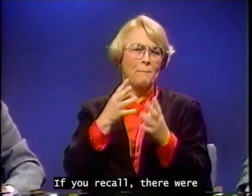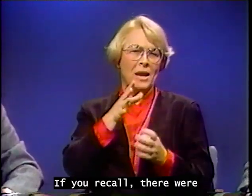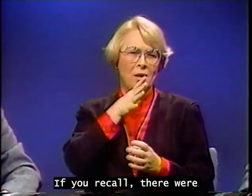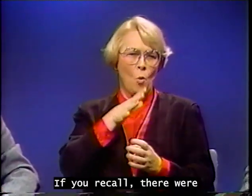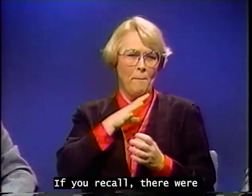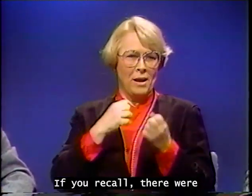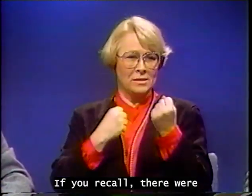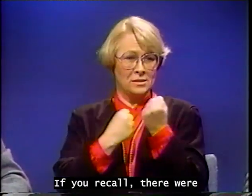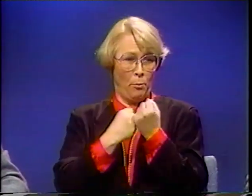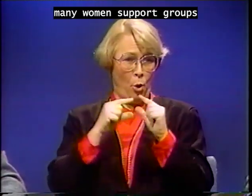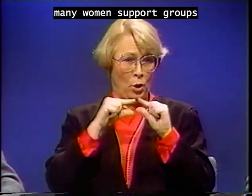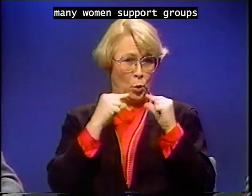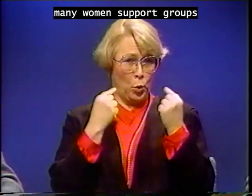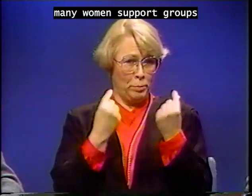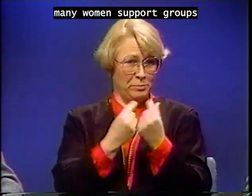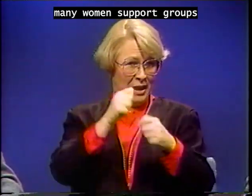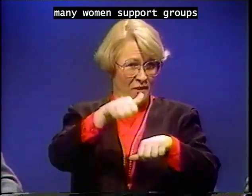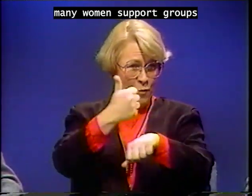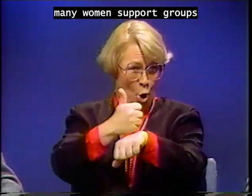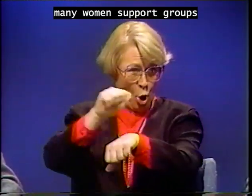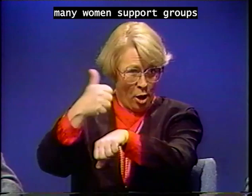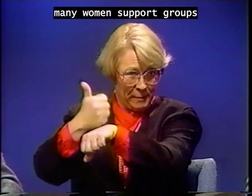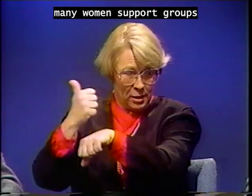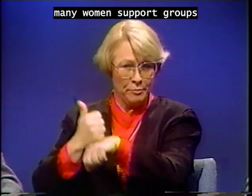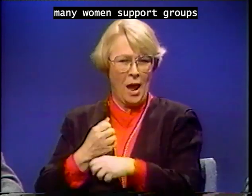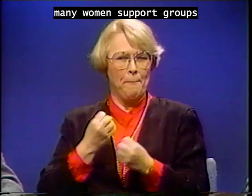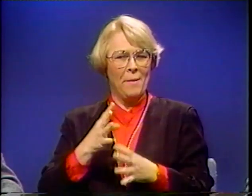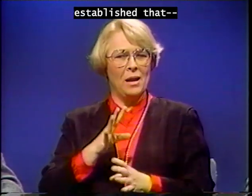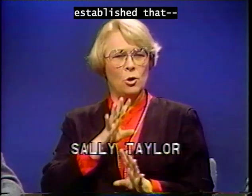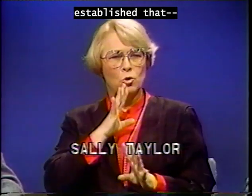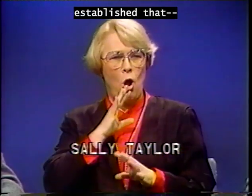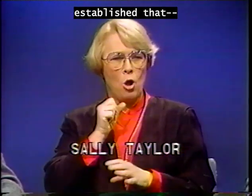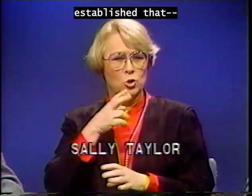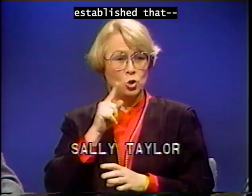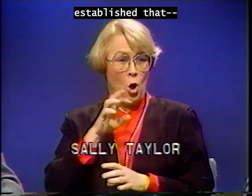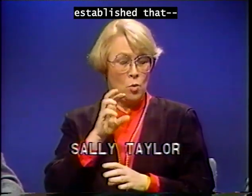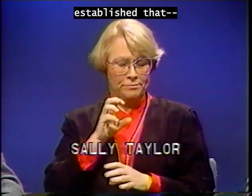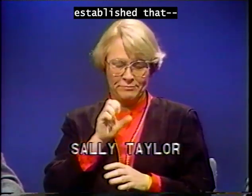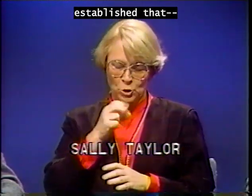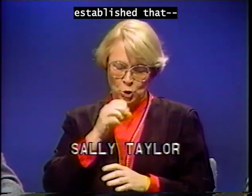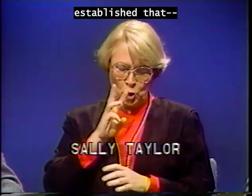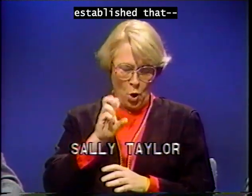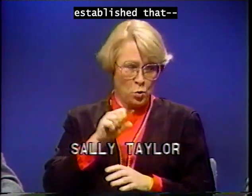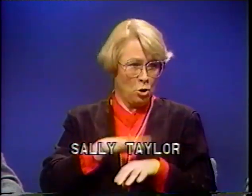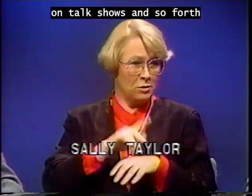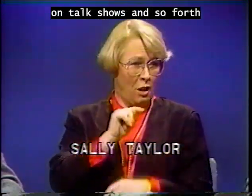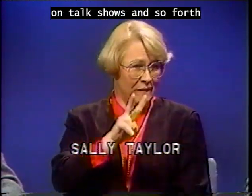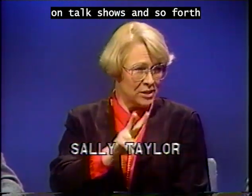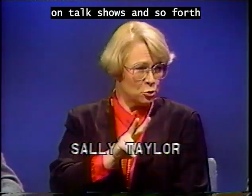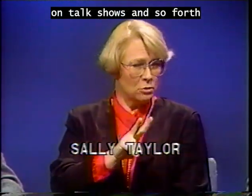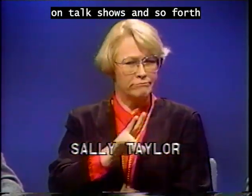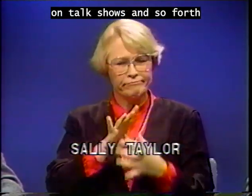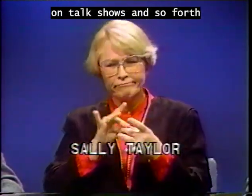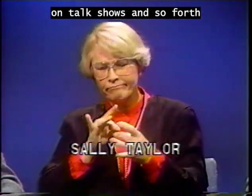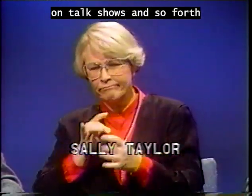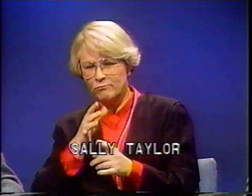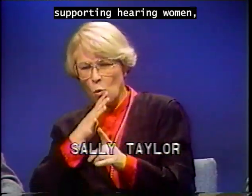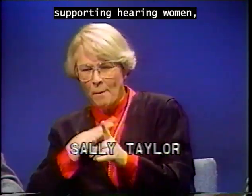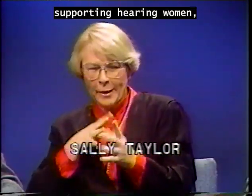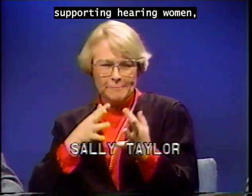If you recall, there were many women support groups established that on talk shows and so forth,